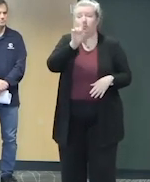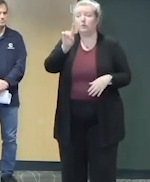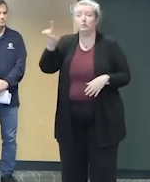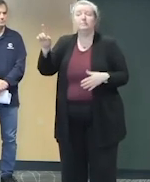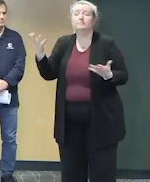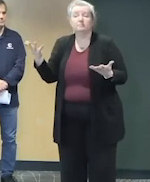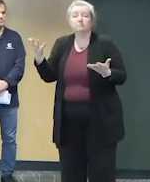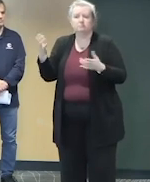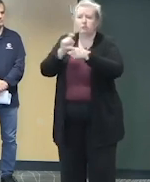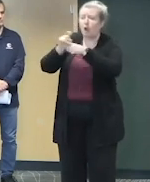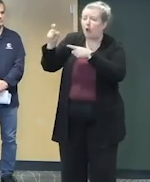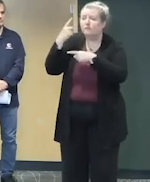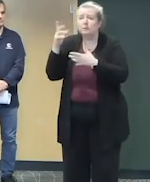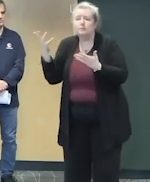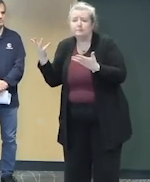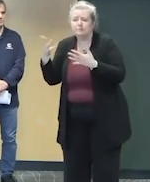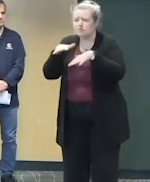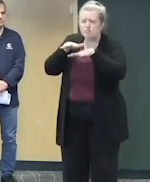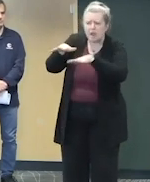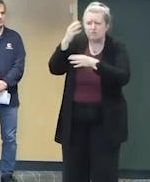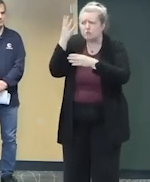stay home if possible. Visit